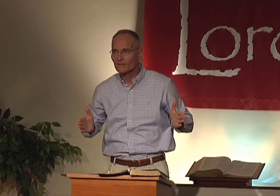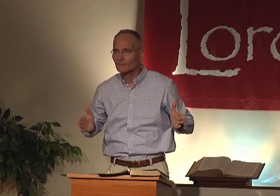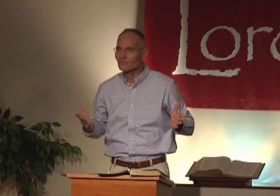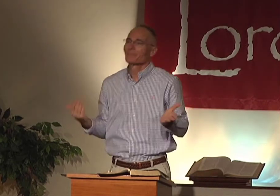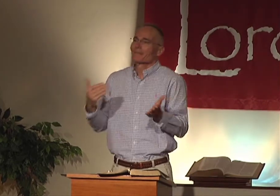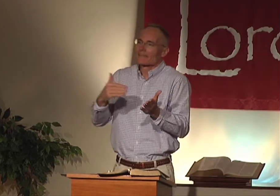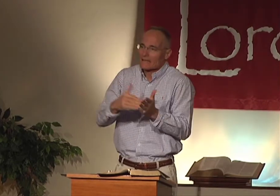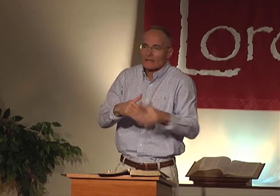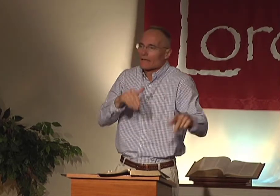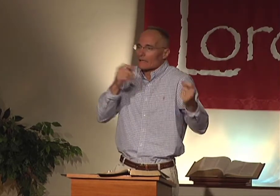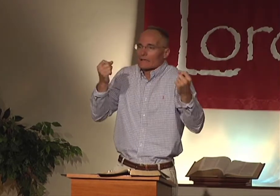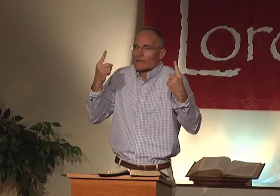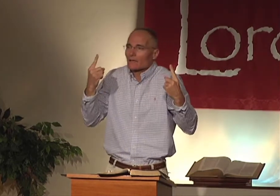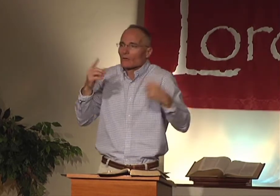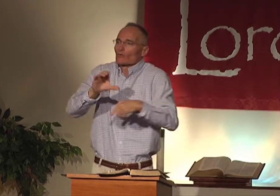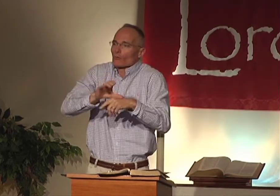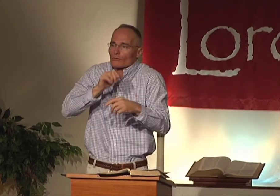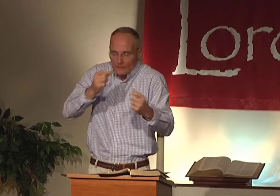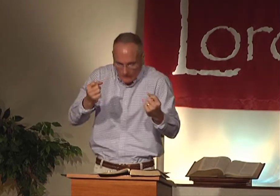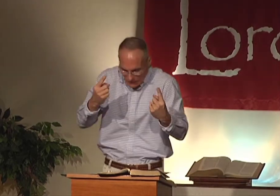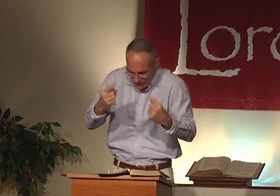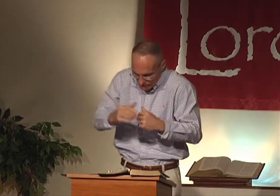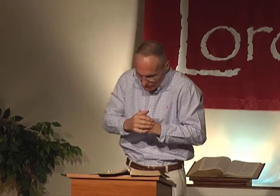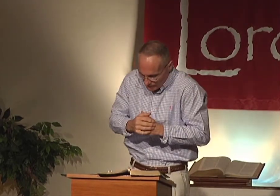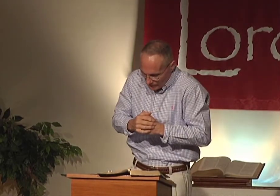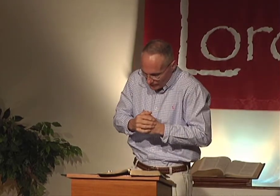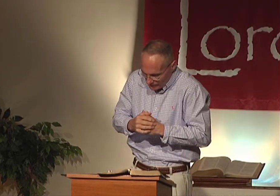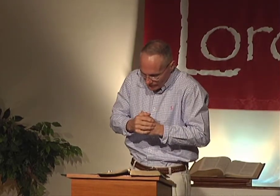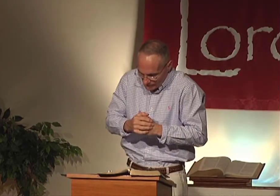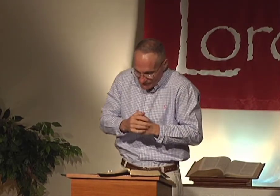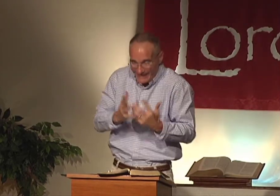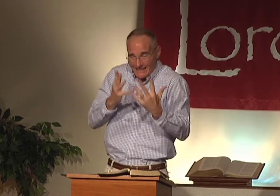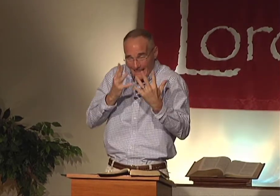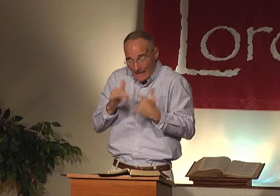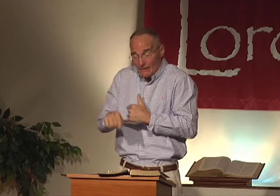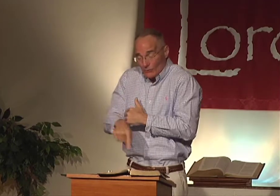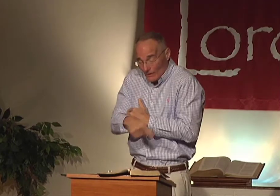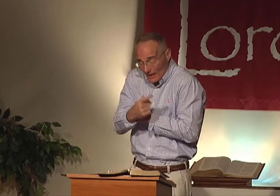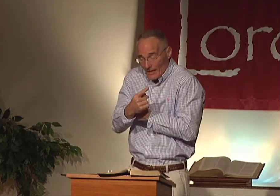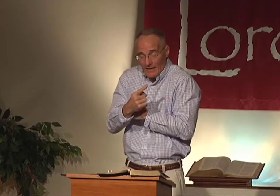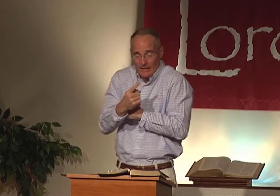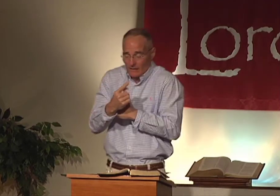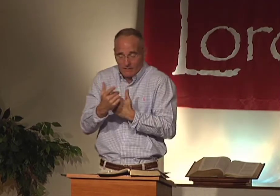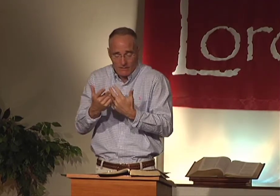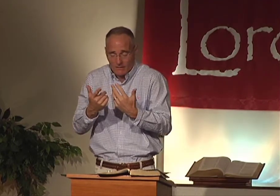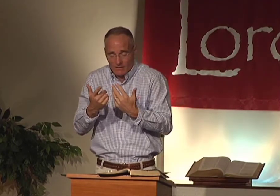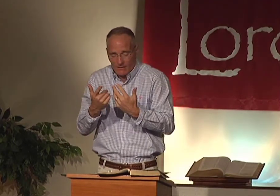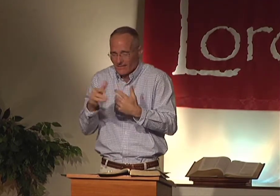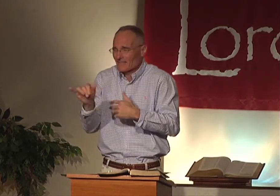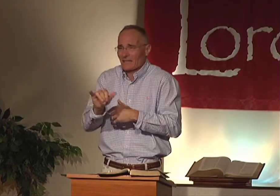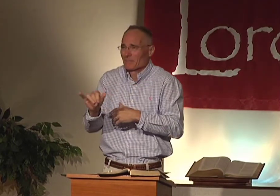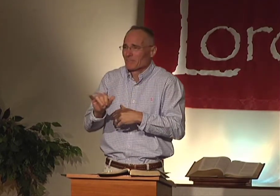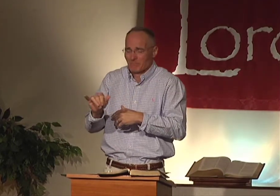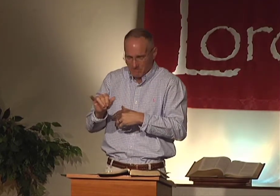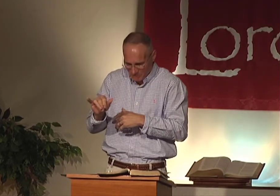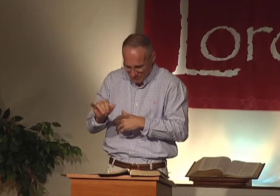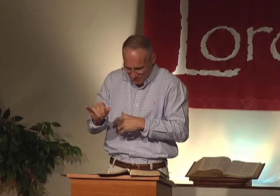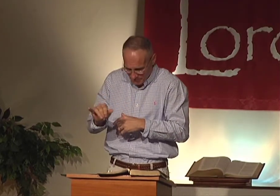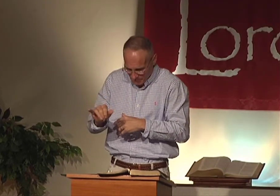are servants. And again, they didn't get it. The church did not get it. And sadly today, the